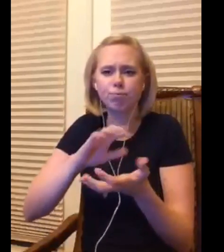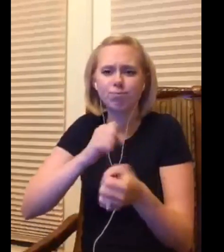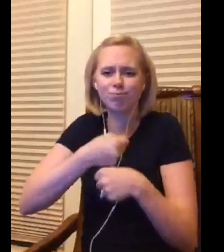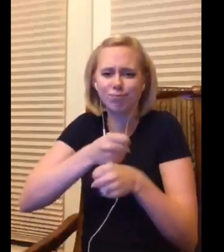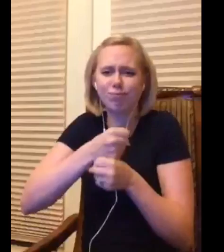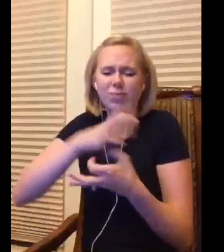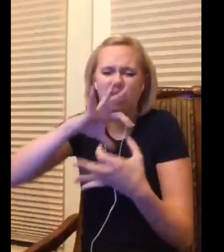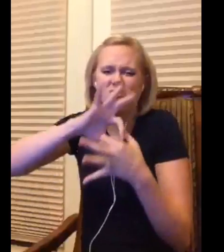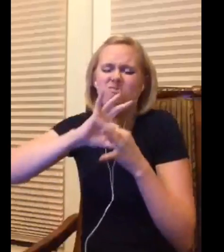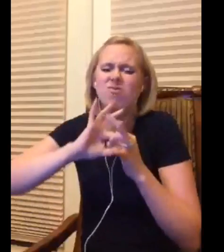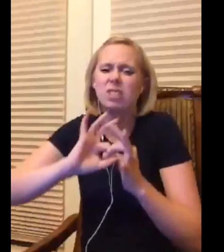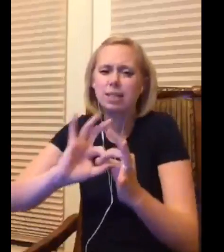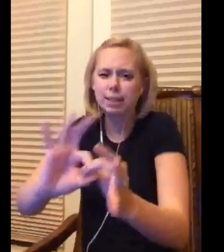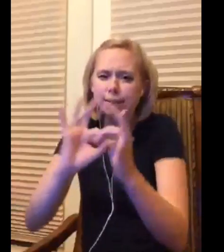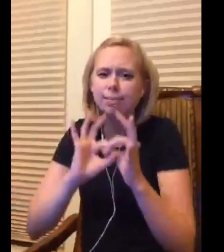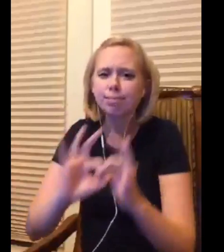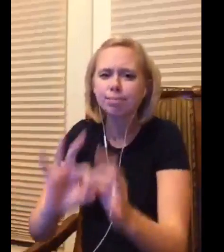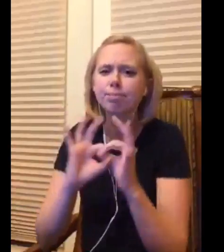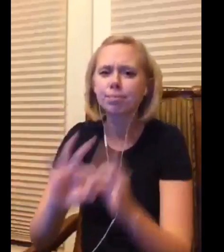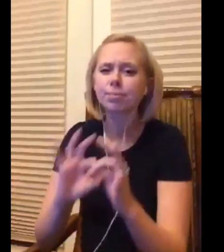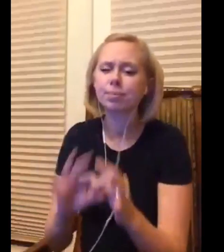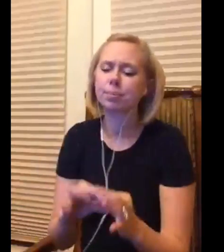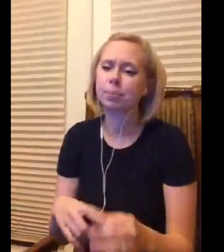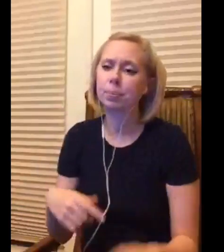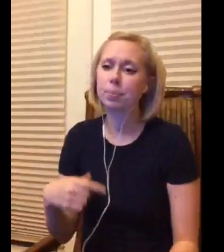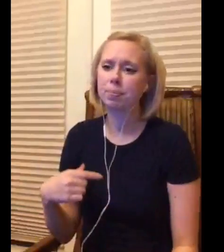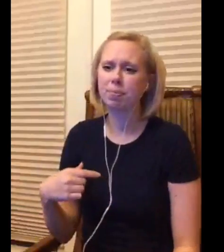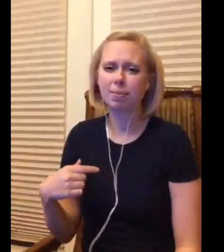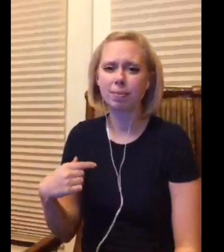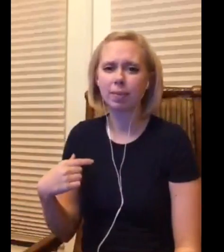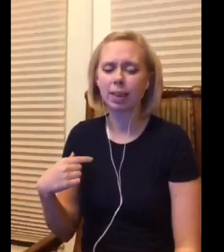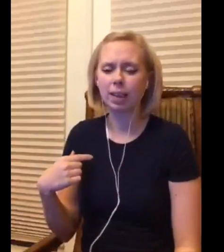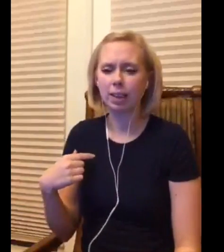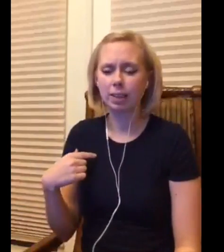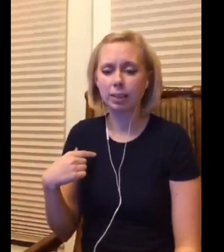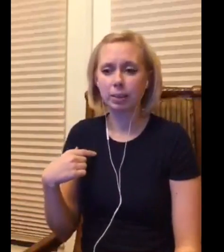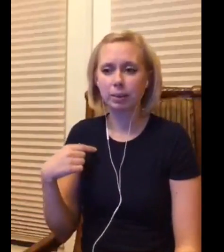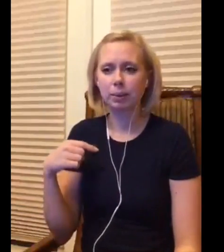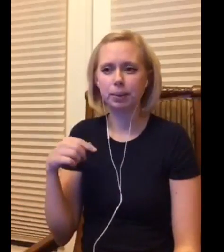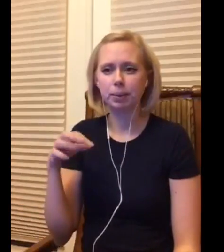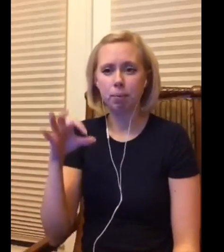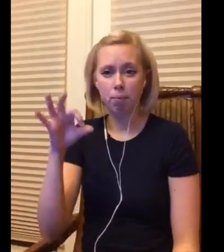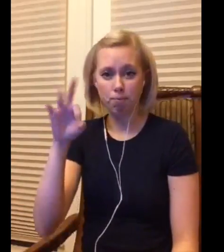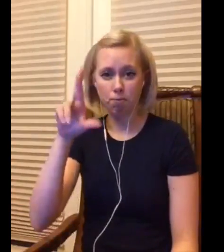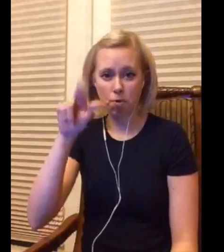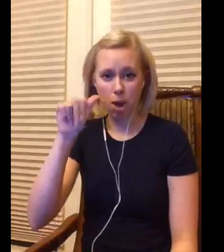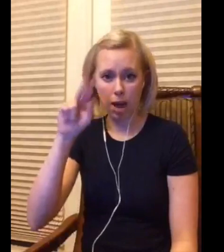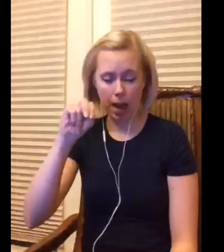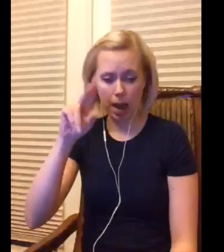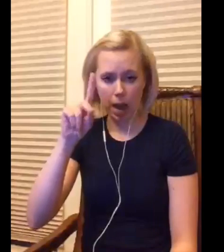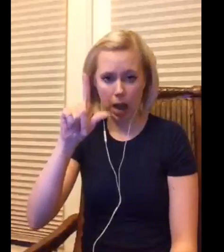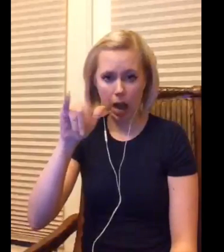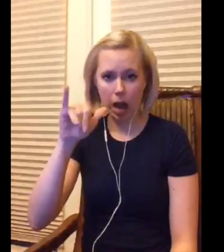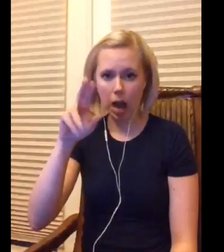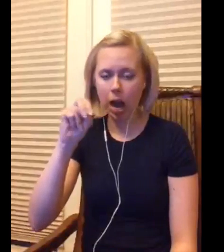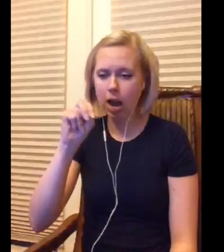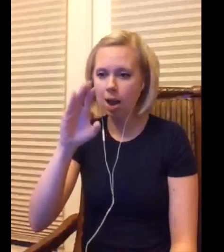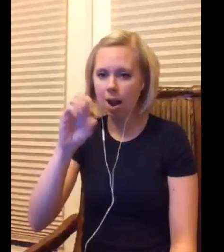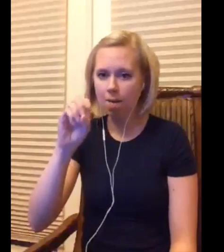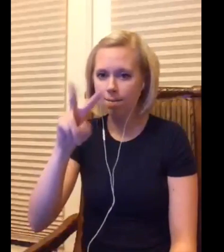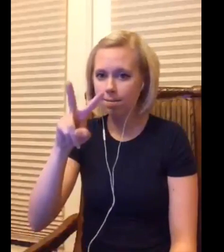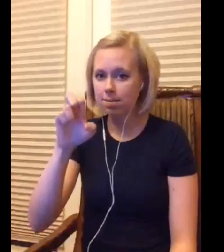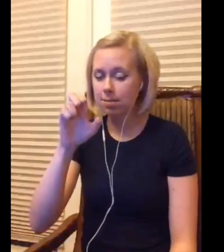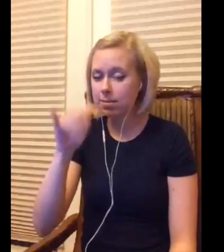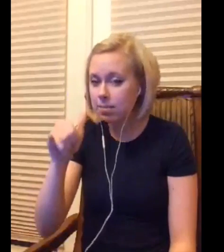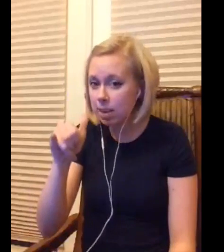as opposed to being understood. Simple things like apologizing. You ever thought about that? Tell a kid you're sorry, they're